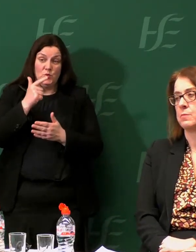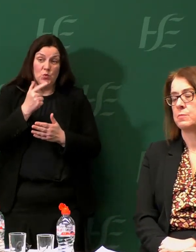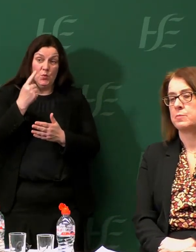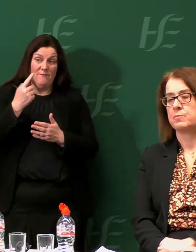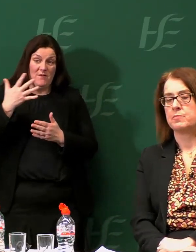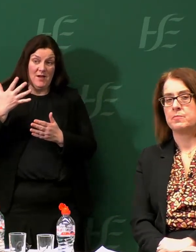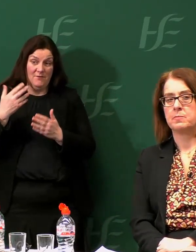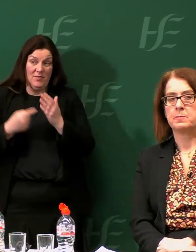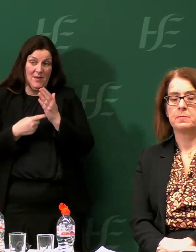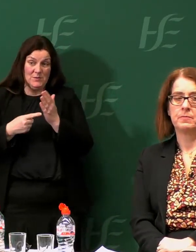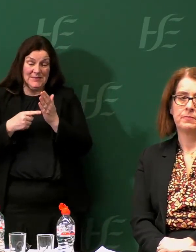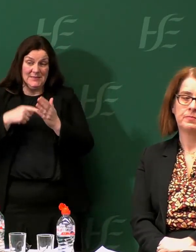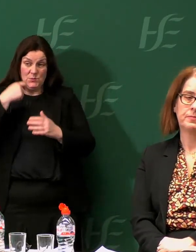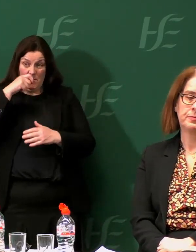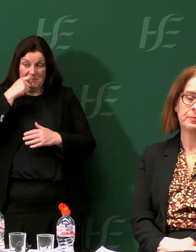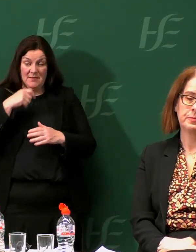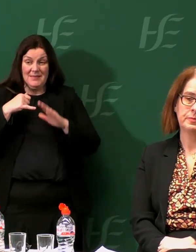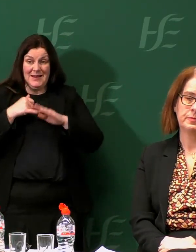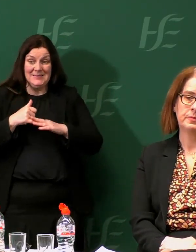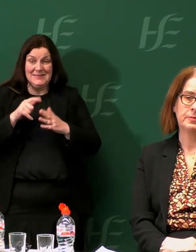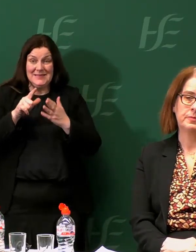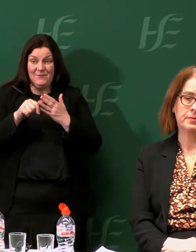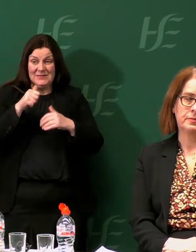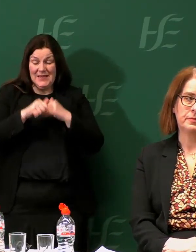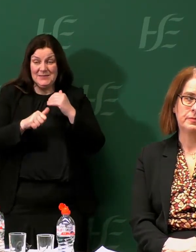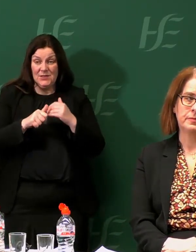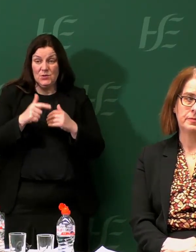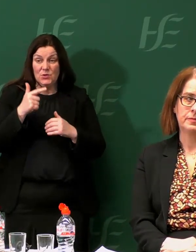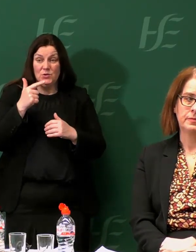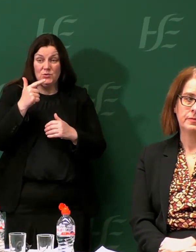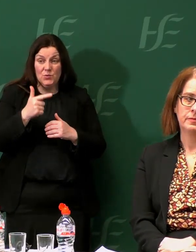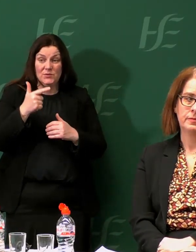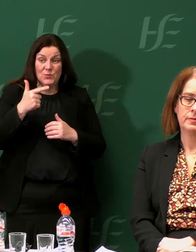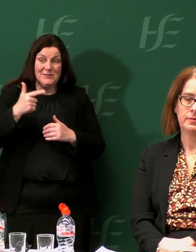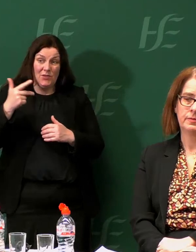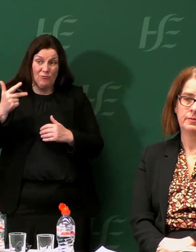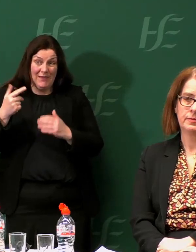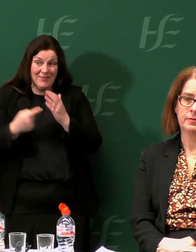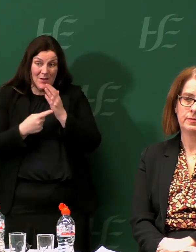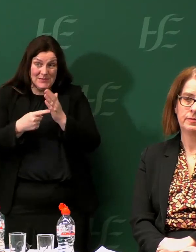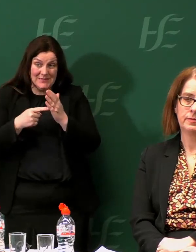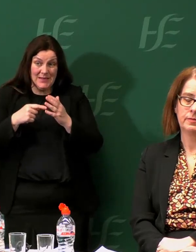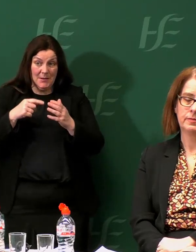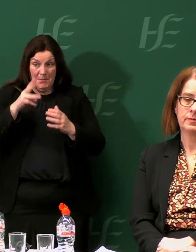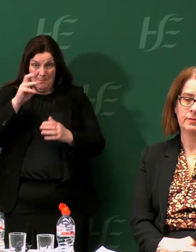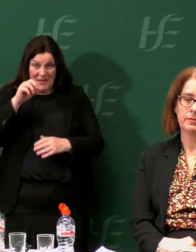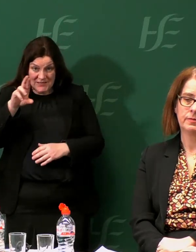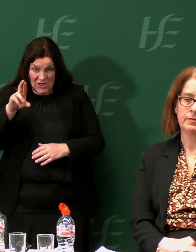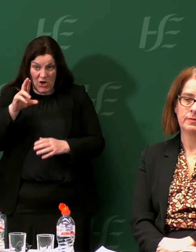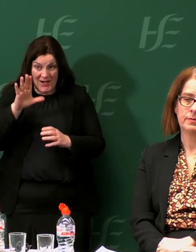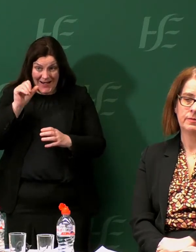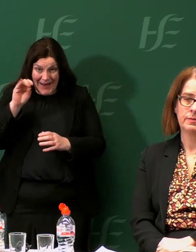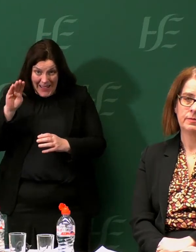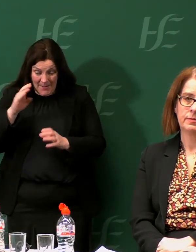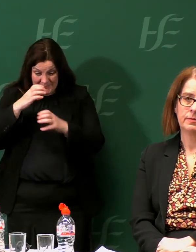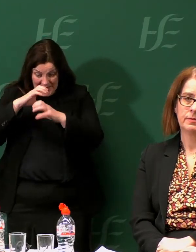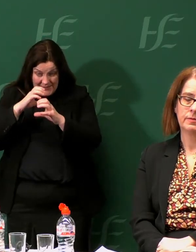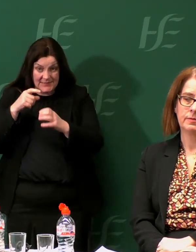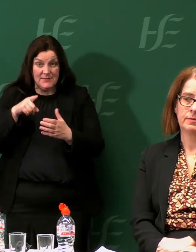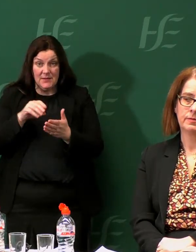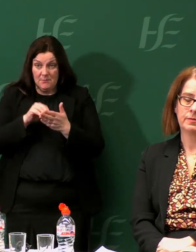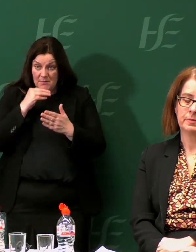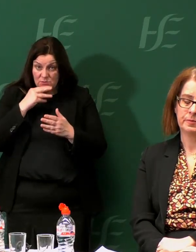7 days, it's 223,000. Just for you, so 223,000 PCR lab tests completed. Are you going to scale up by